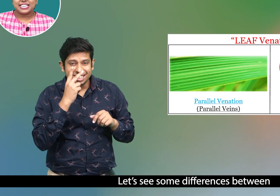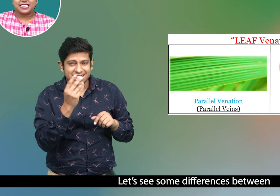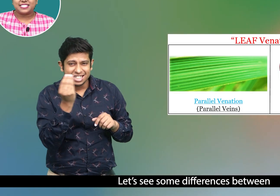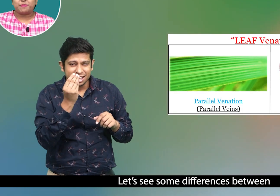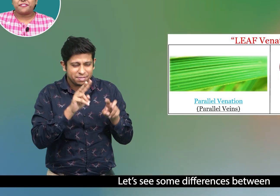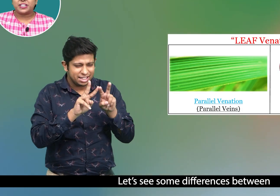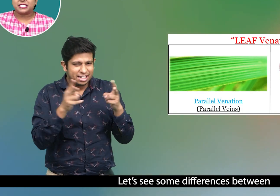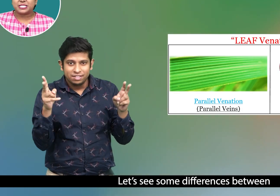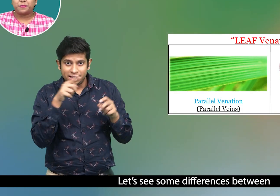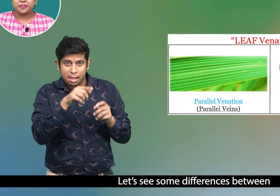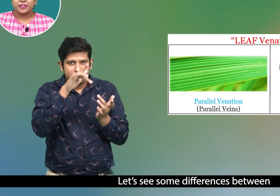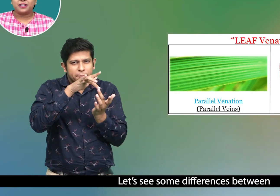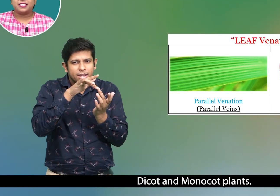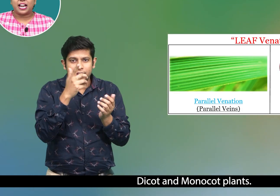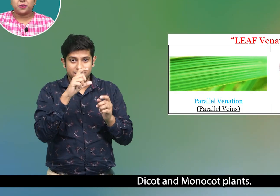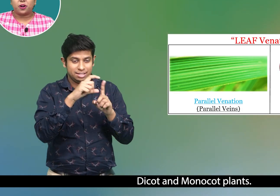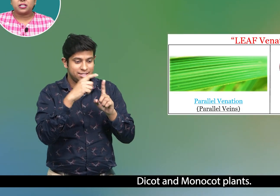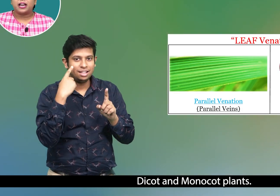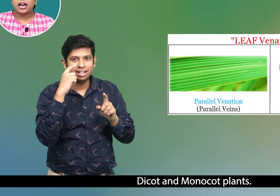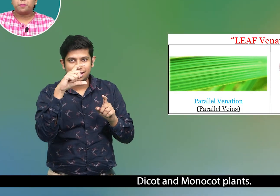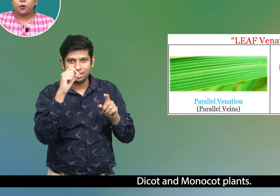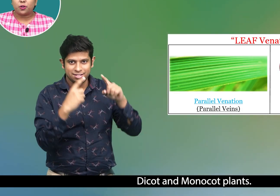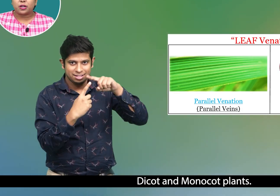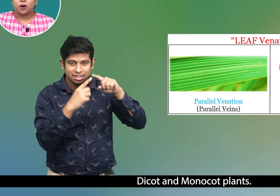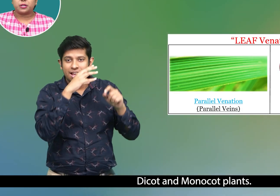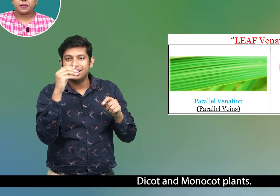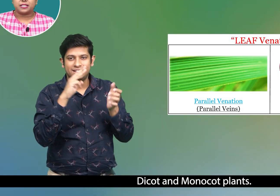Let's see some differences between dicot